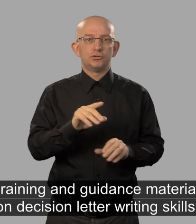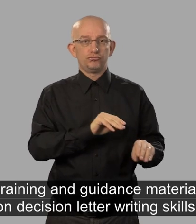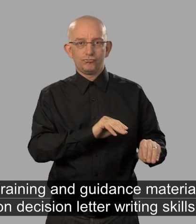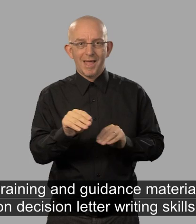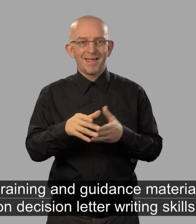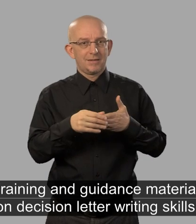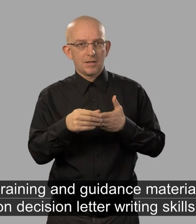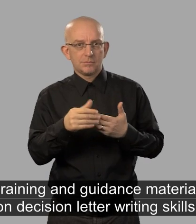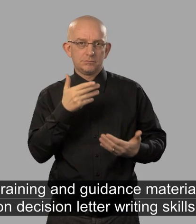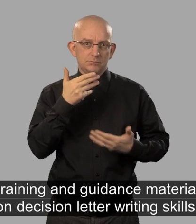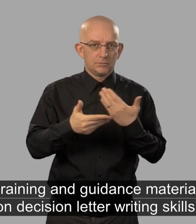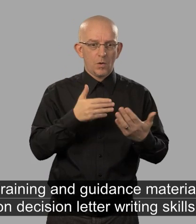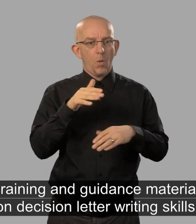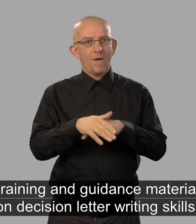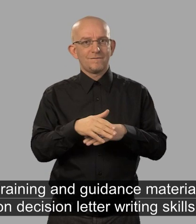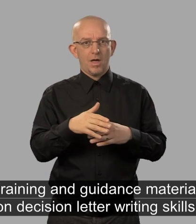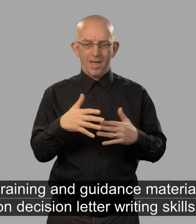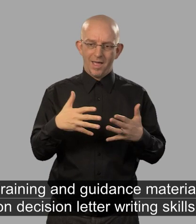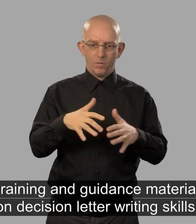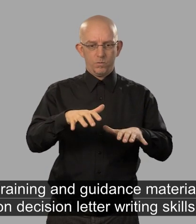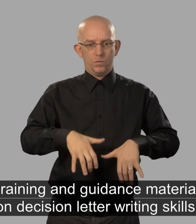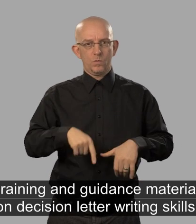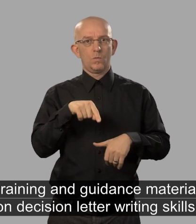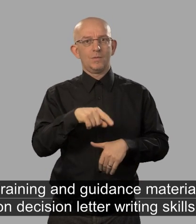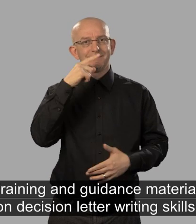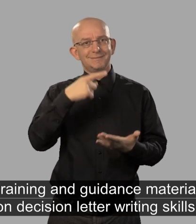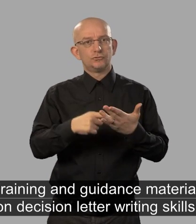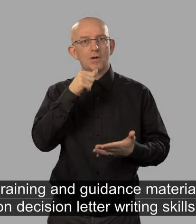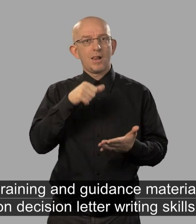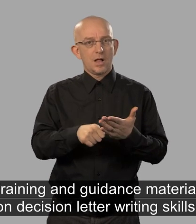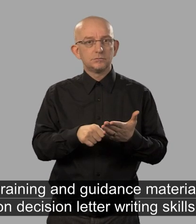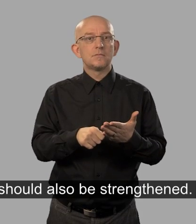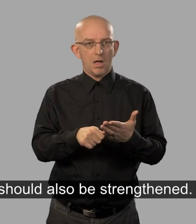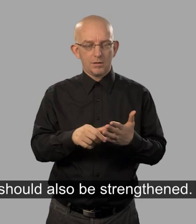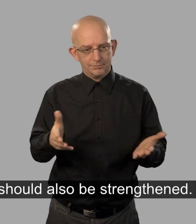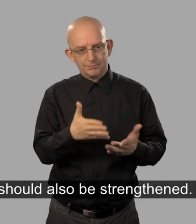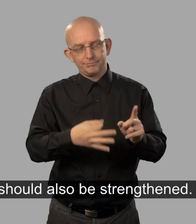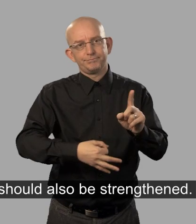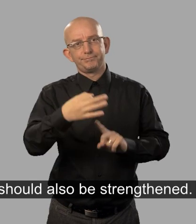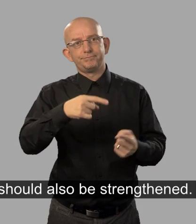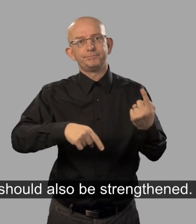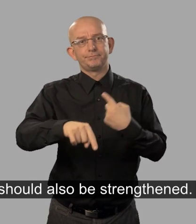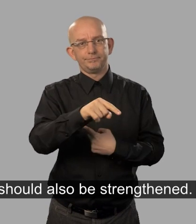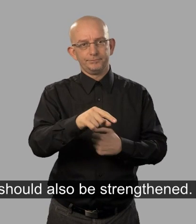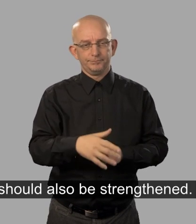Training and guidance material on decision letter writing skills should also be strengthened.